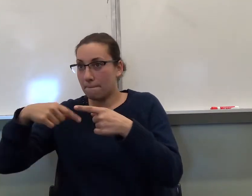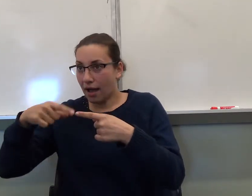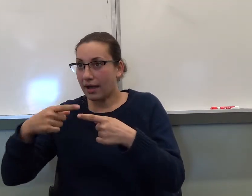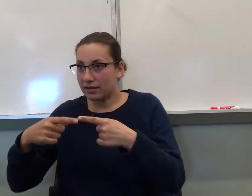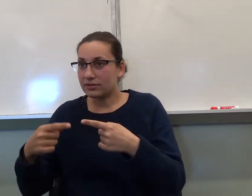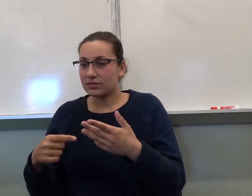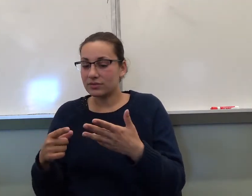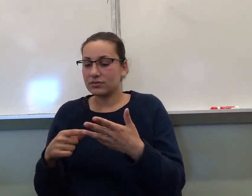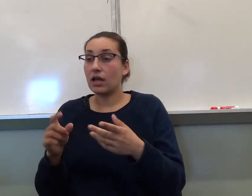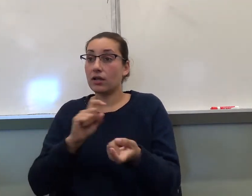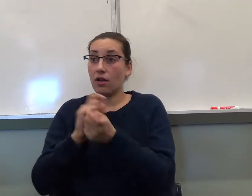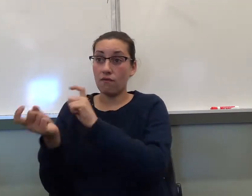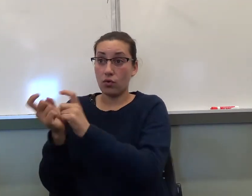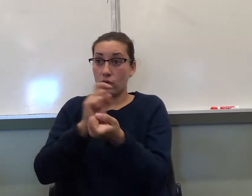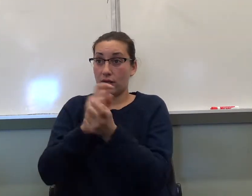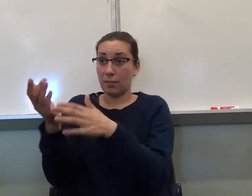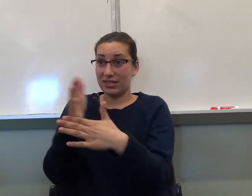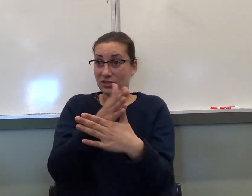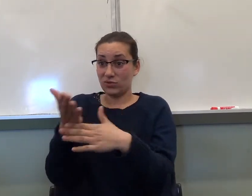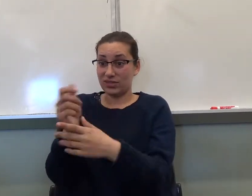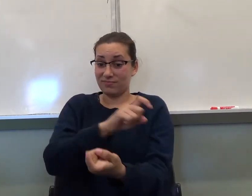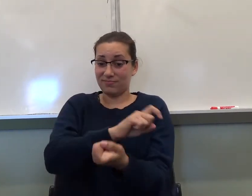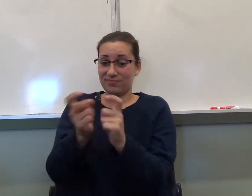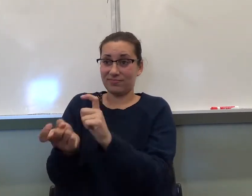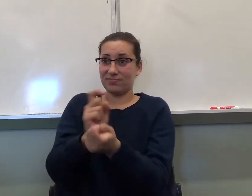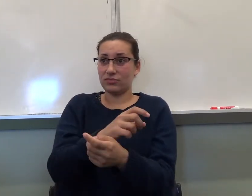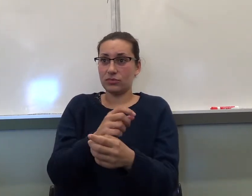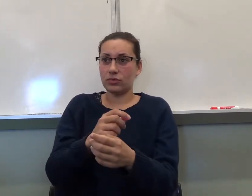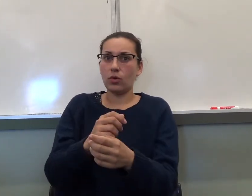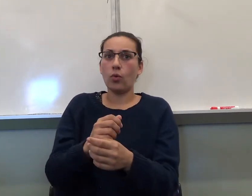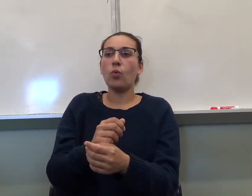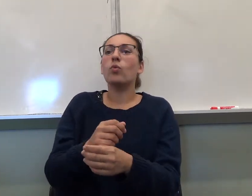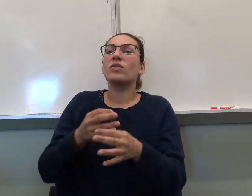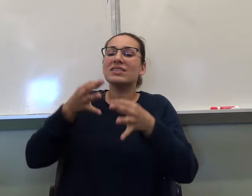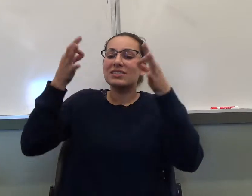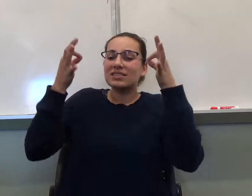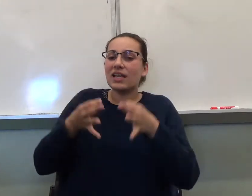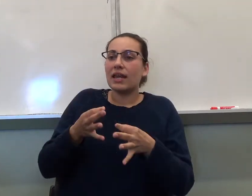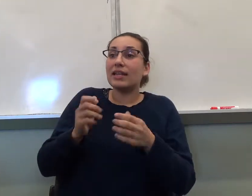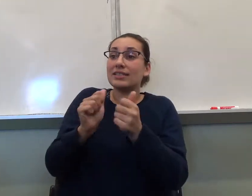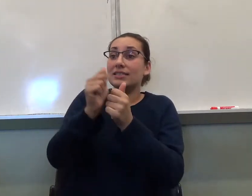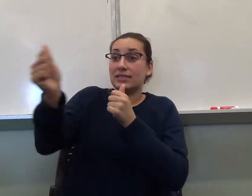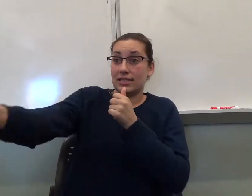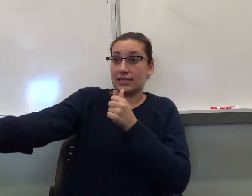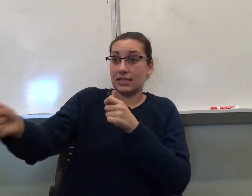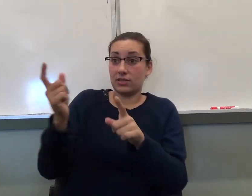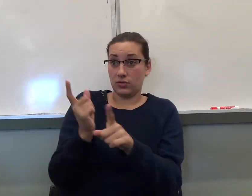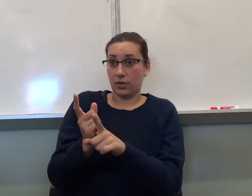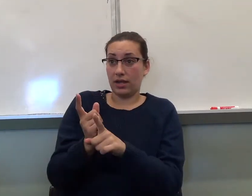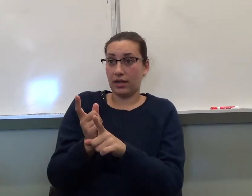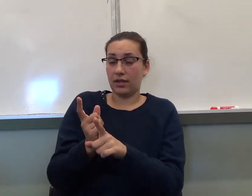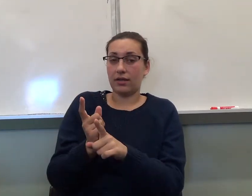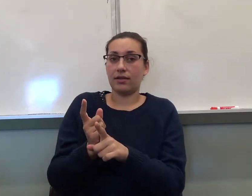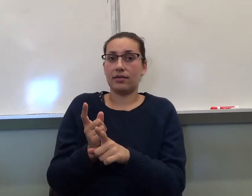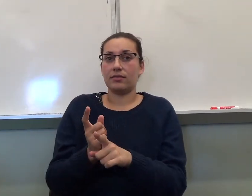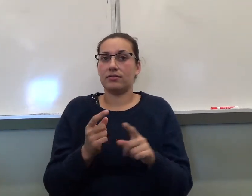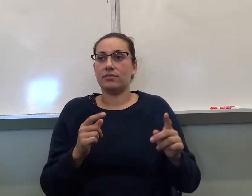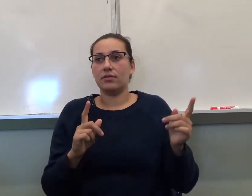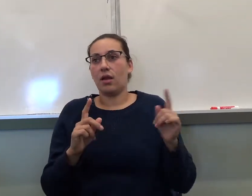in the same kind of thing. We're just in distance, right? But converting between them requires a different conversion factor for every pair you want to go